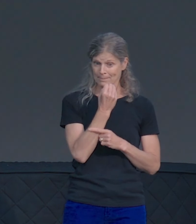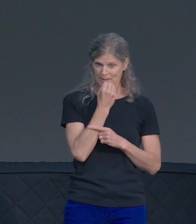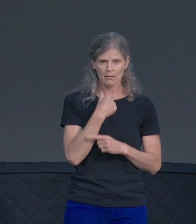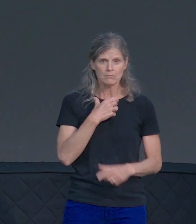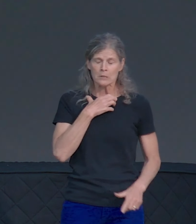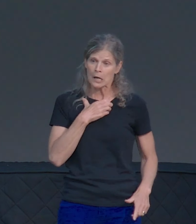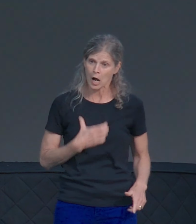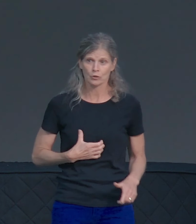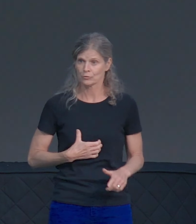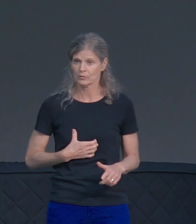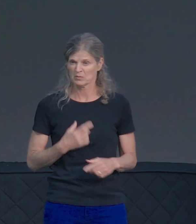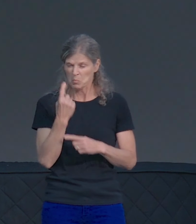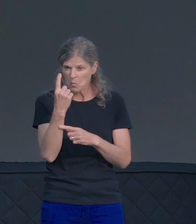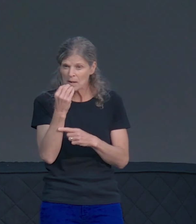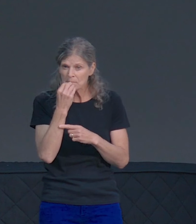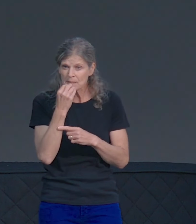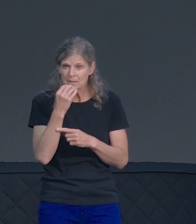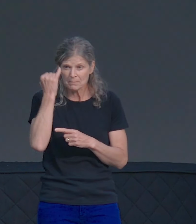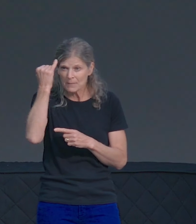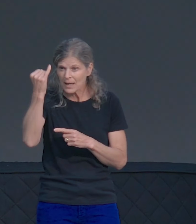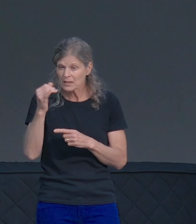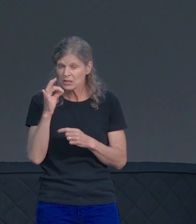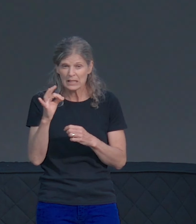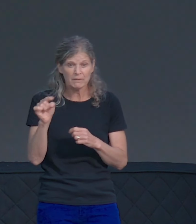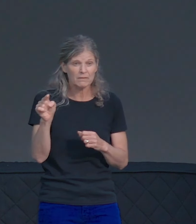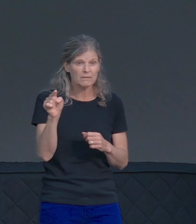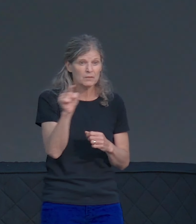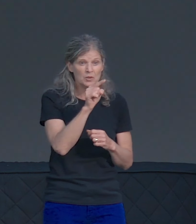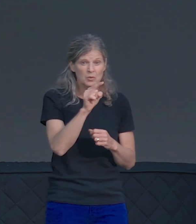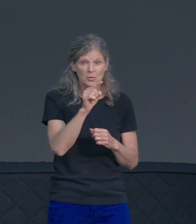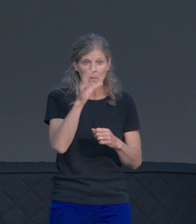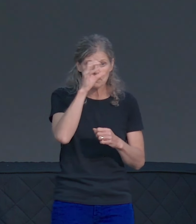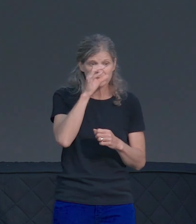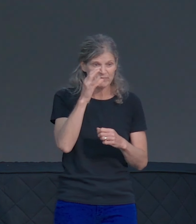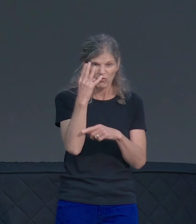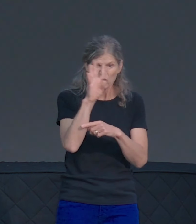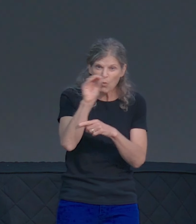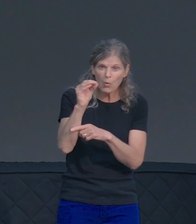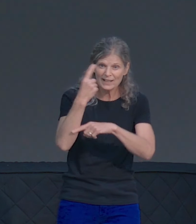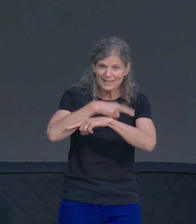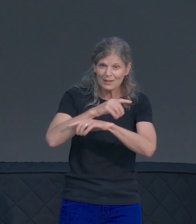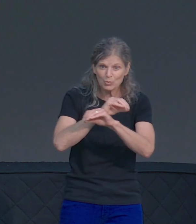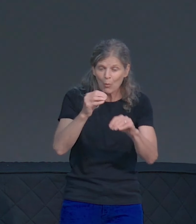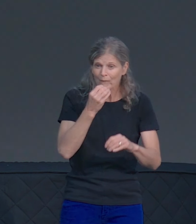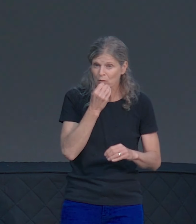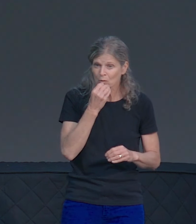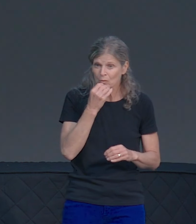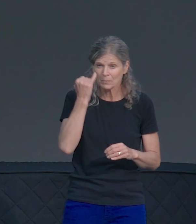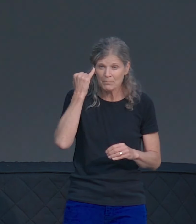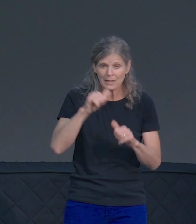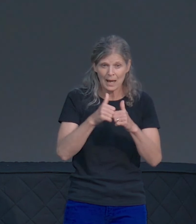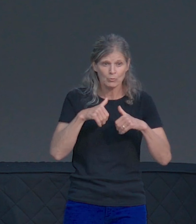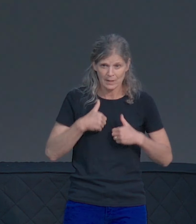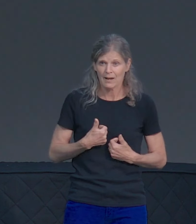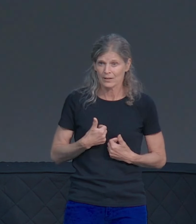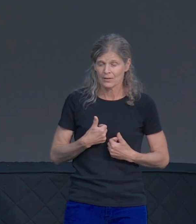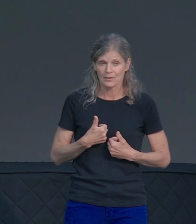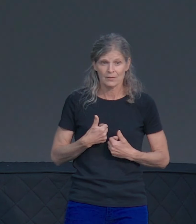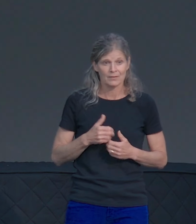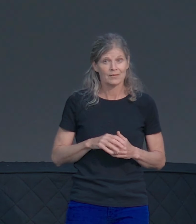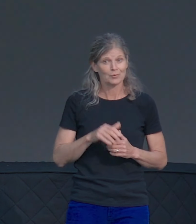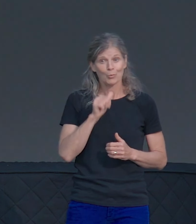meal. How tired would you be after 40 days of fasting? Listen, don't